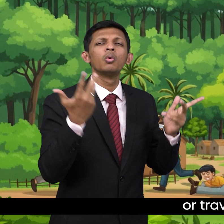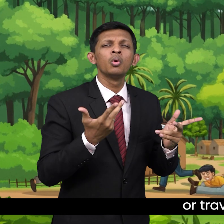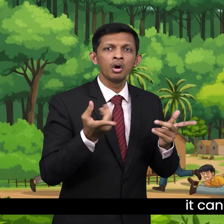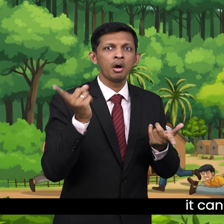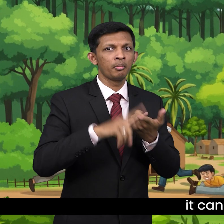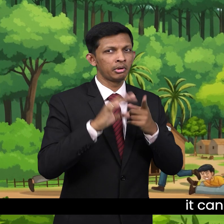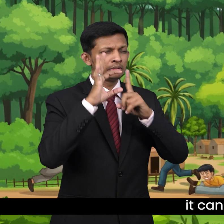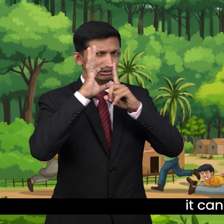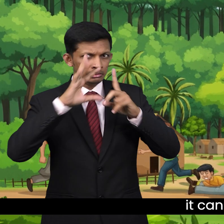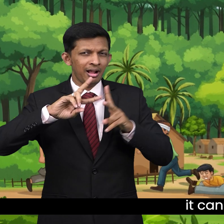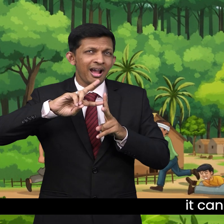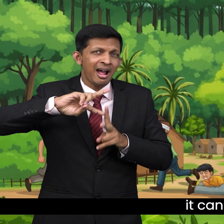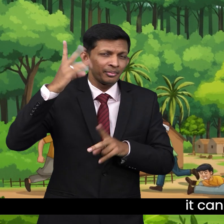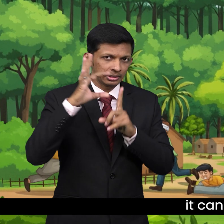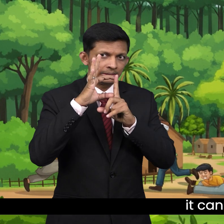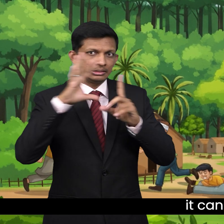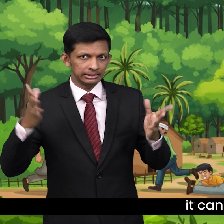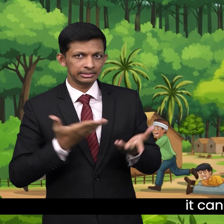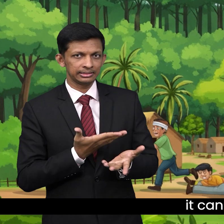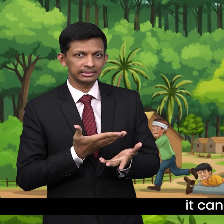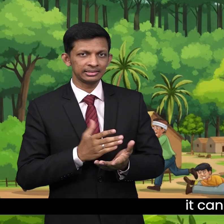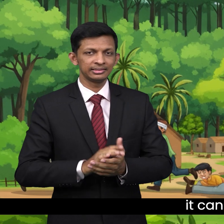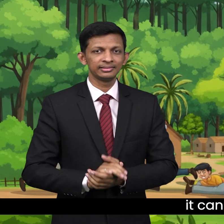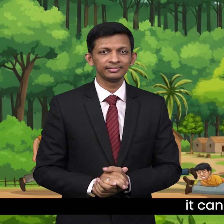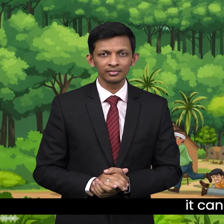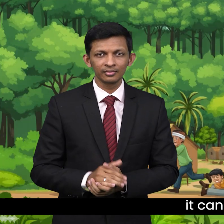way, it can be very dangerous.